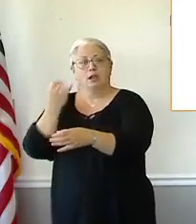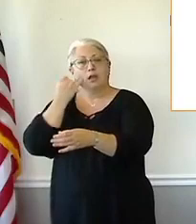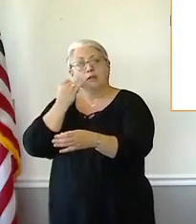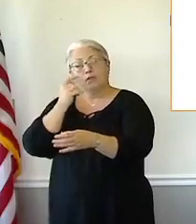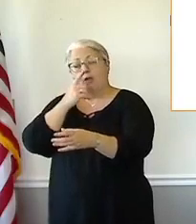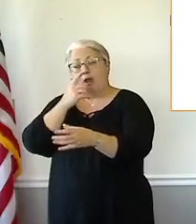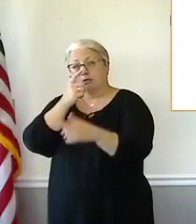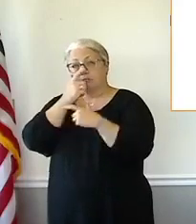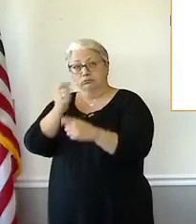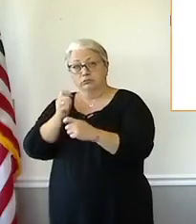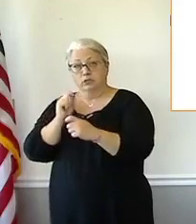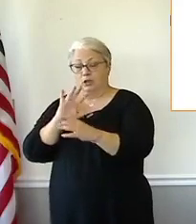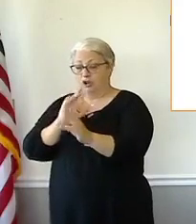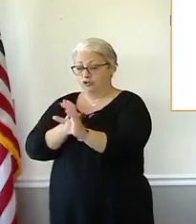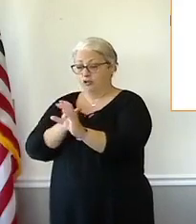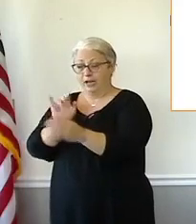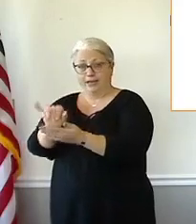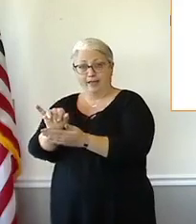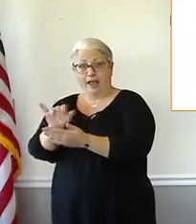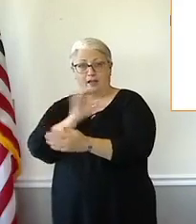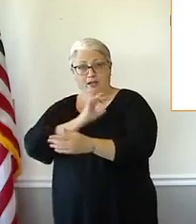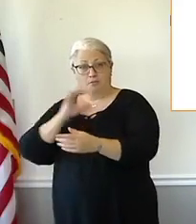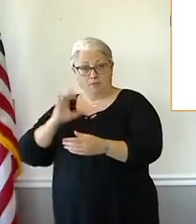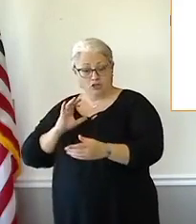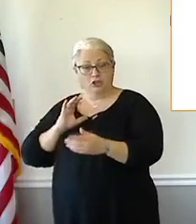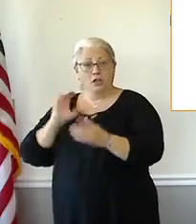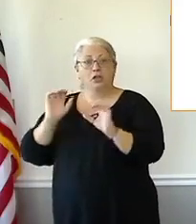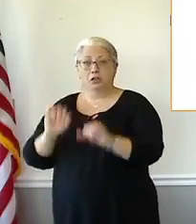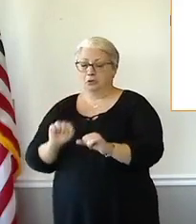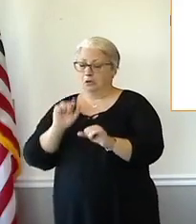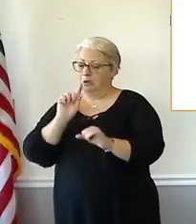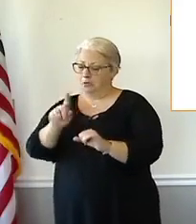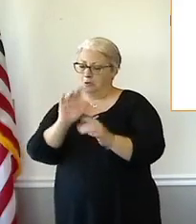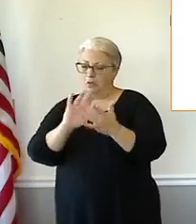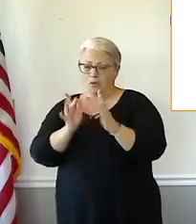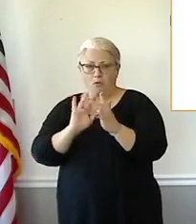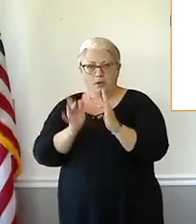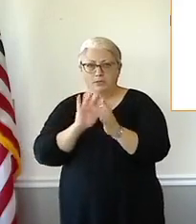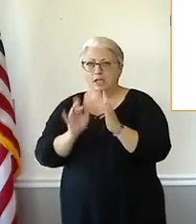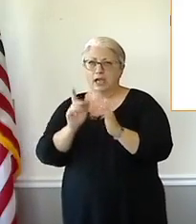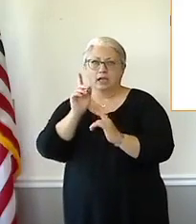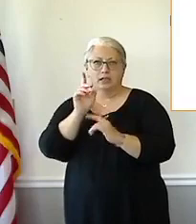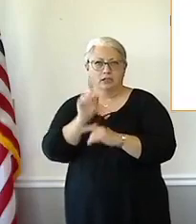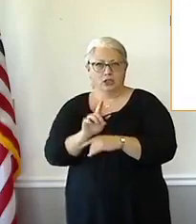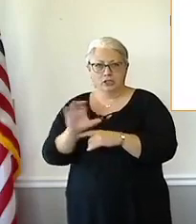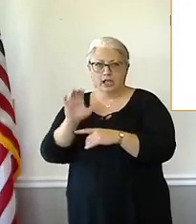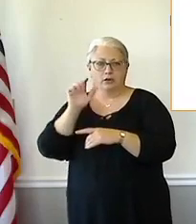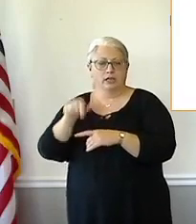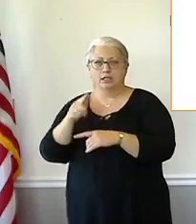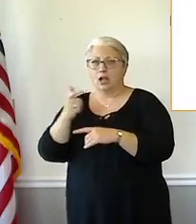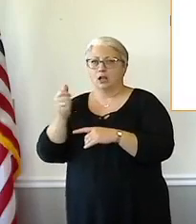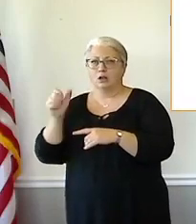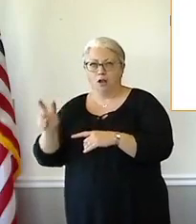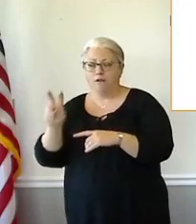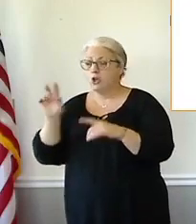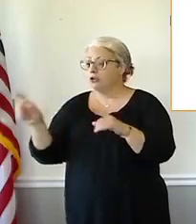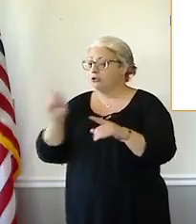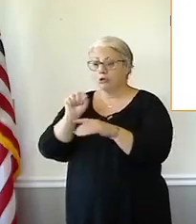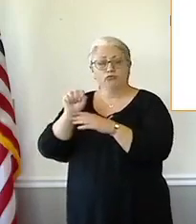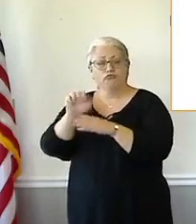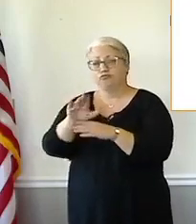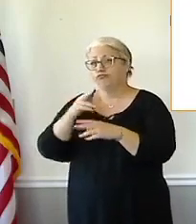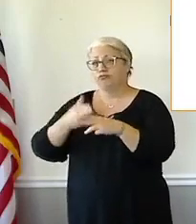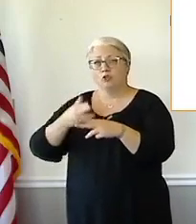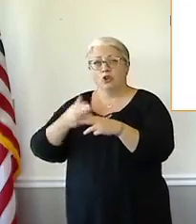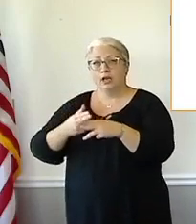visit dutchessny.gov, you'll see a link to the Independent Reapportionment Commission. You submit your name. If you meet the